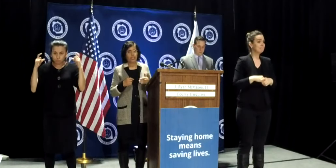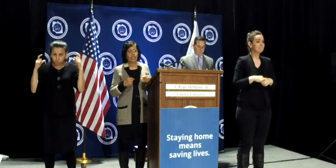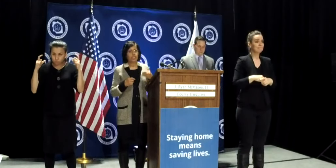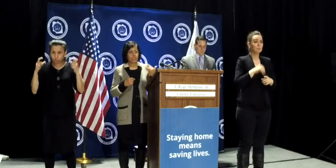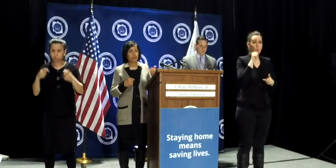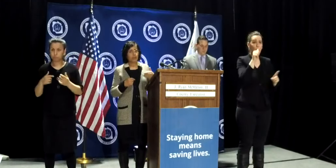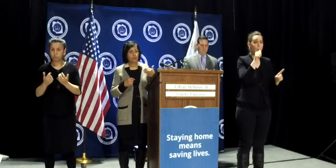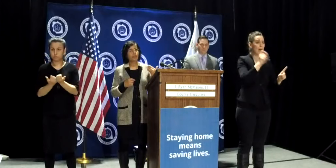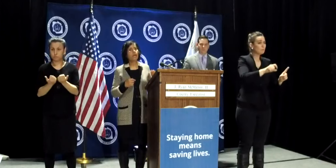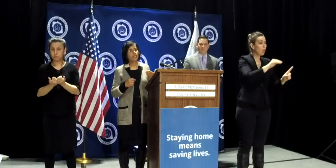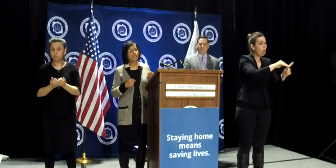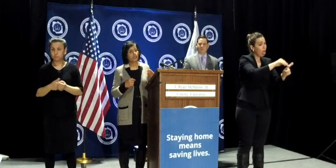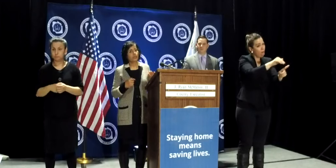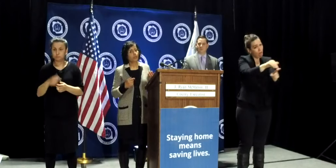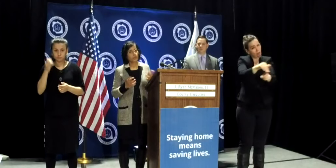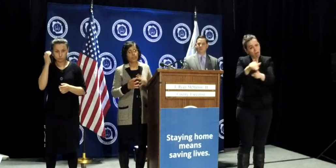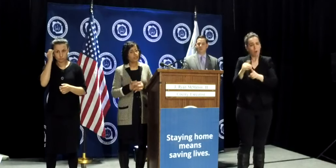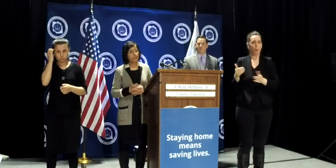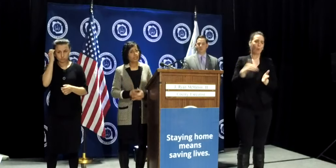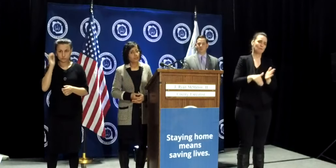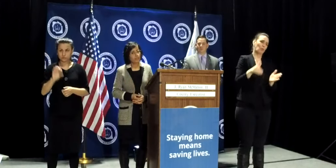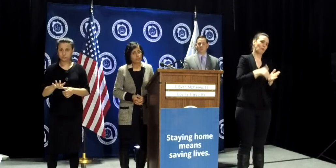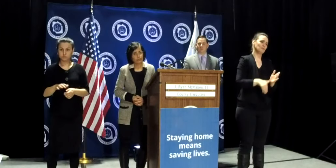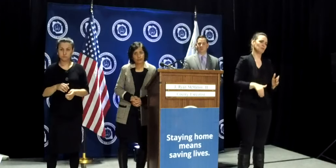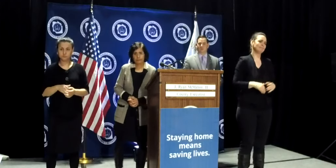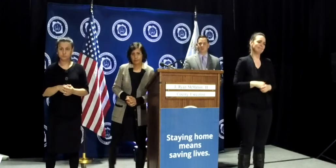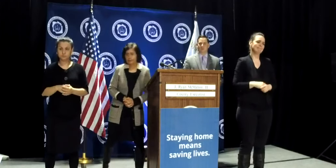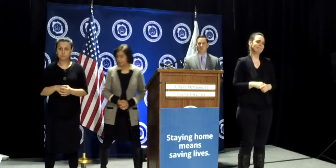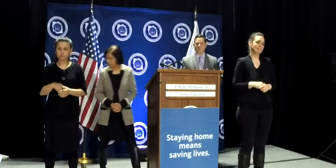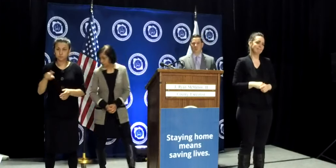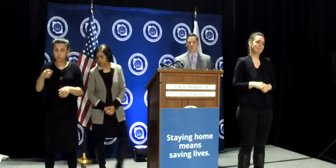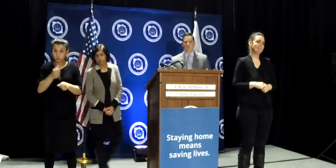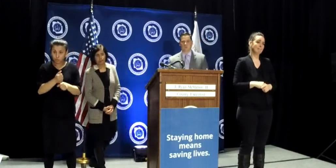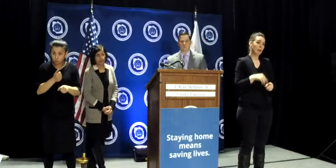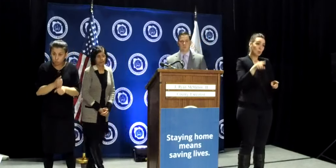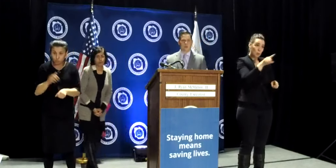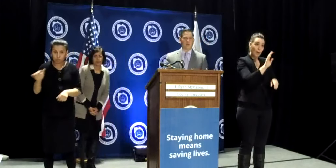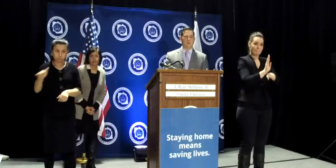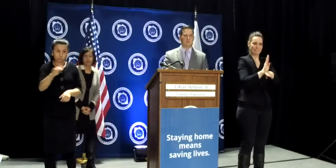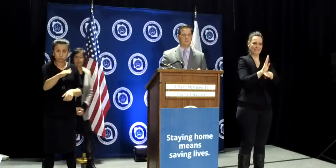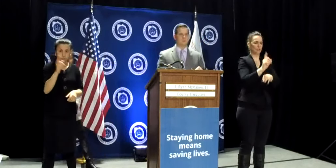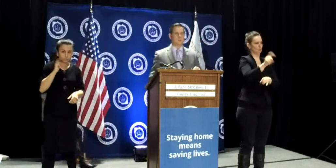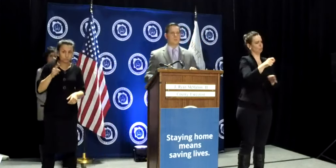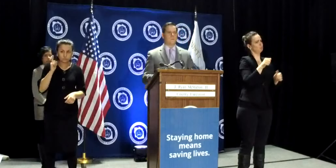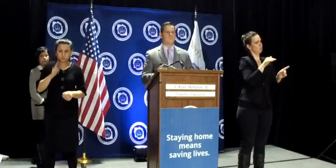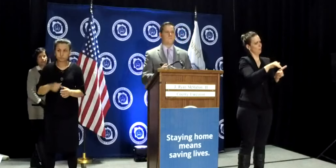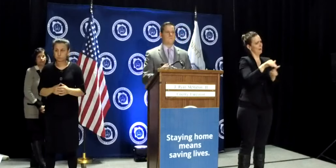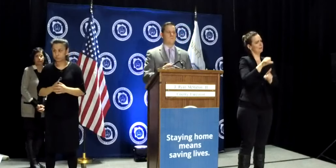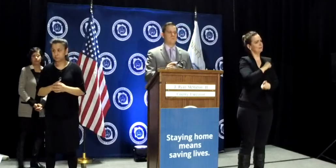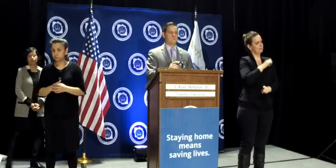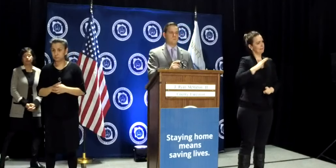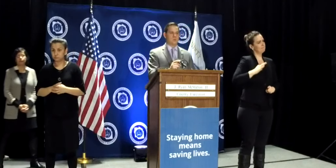everybody. And keep on reminding your employee on a daily basis. Anything else?